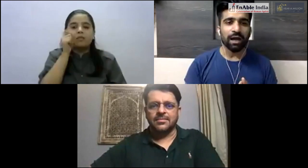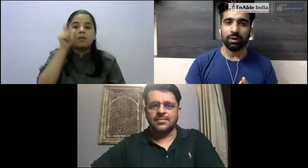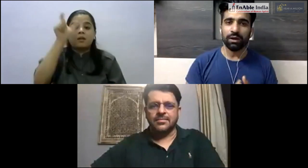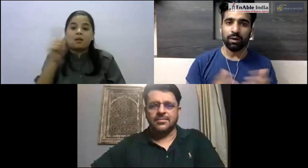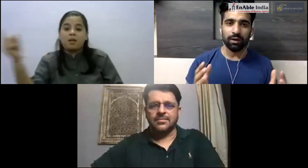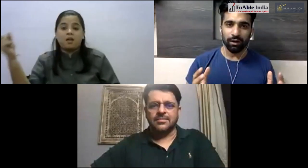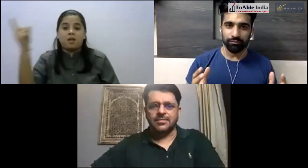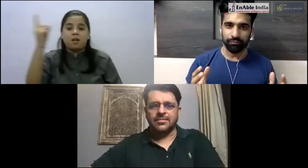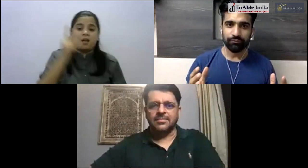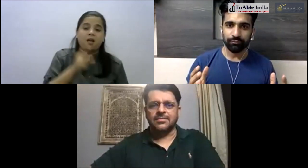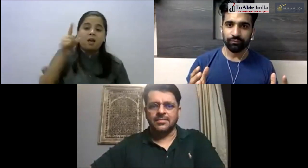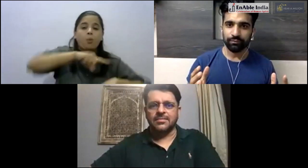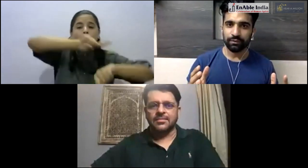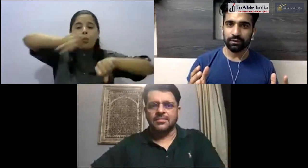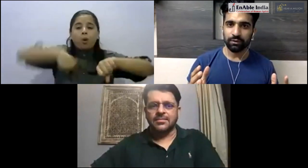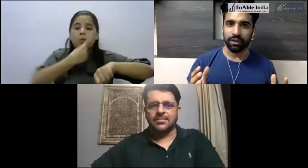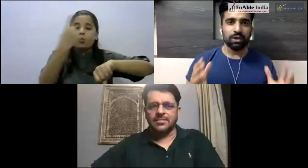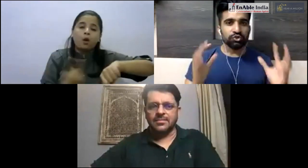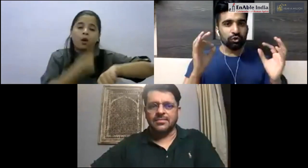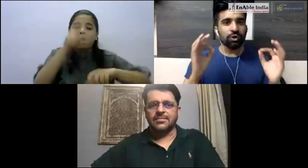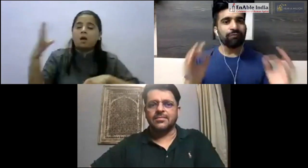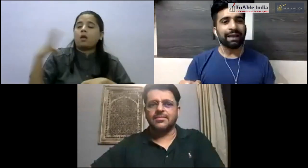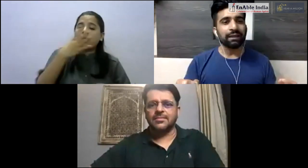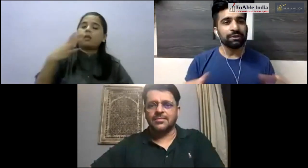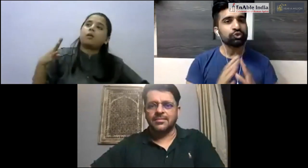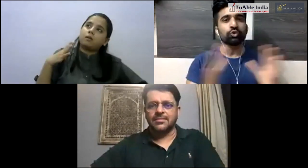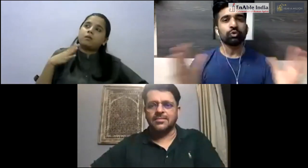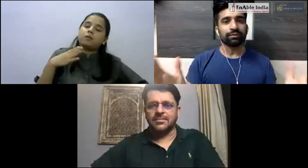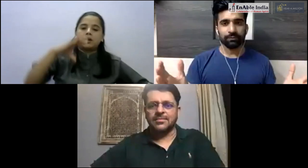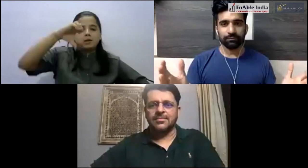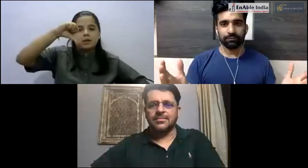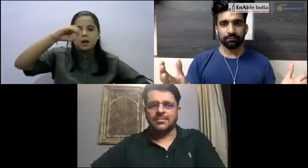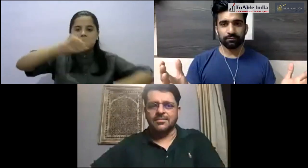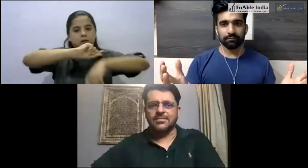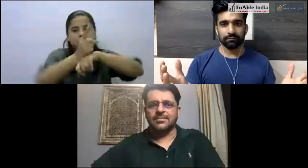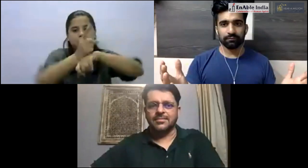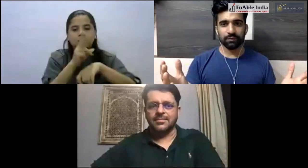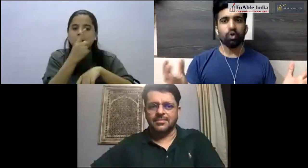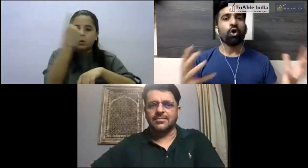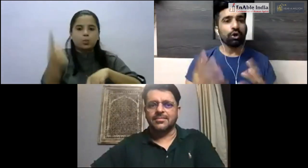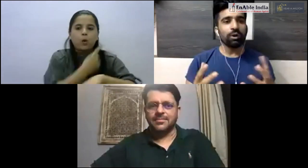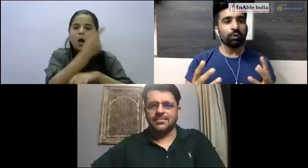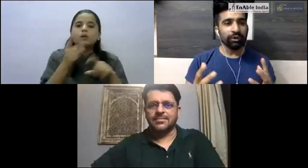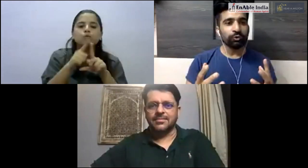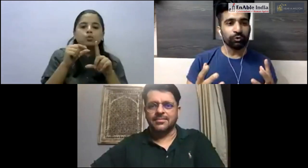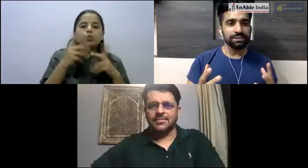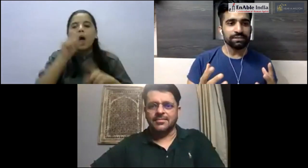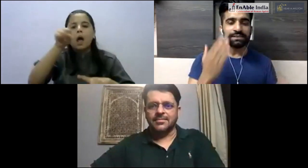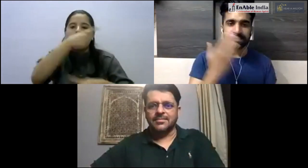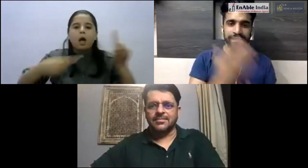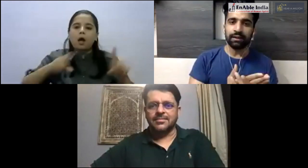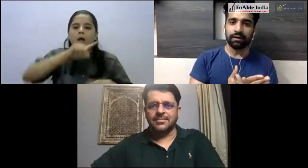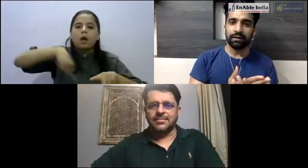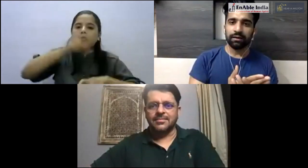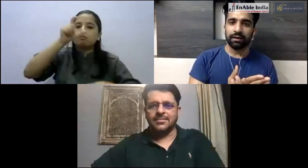in hour and a half. So you have 90 minutes to do nothing. All you are going to do is